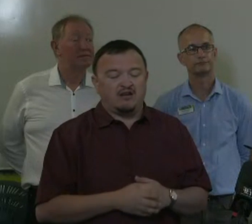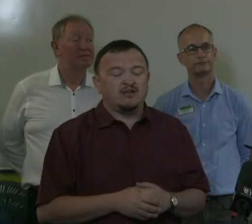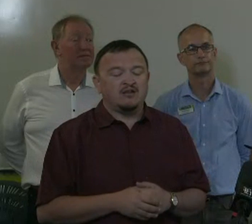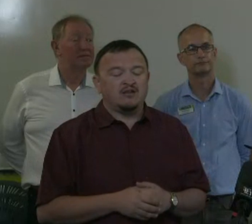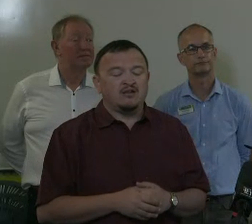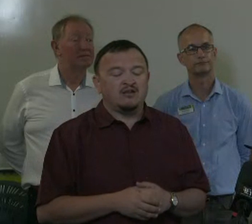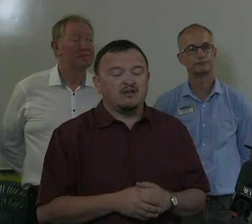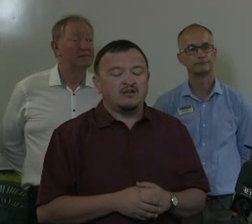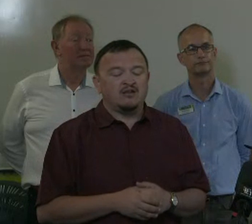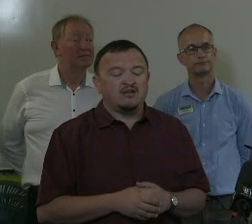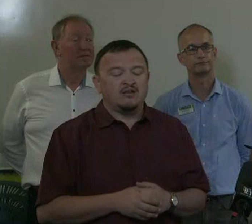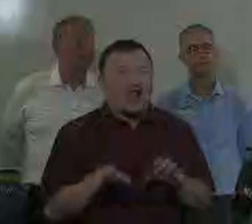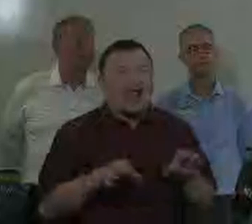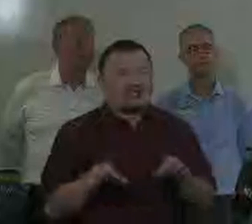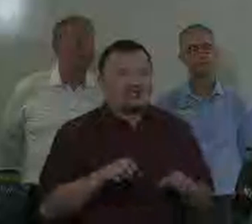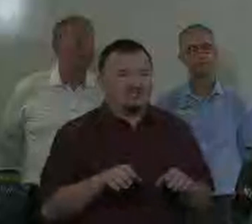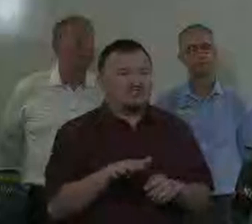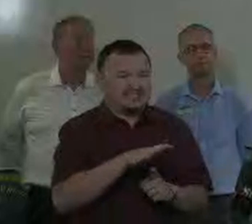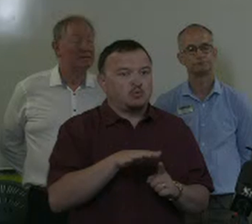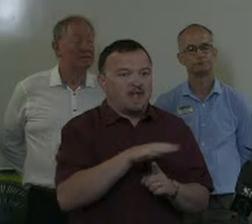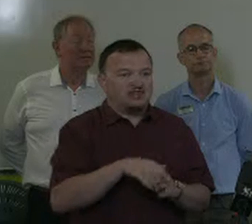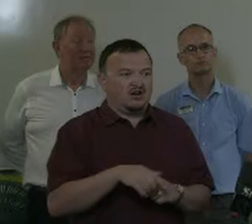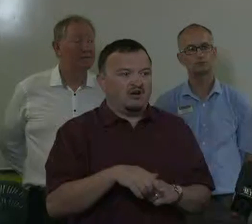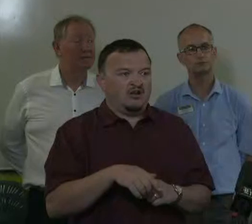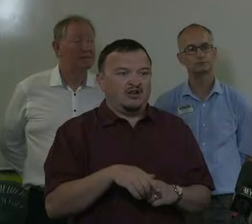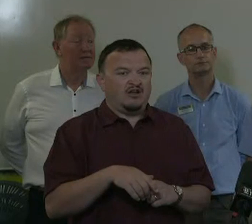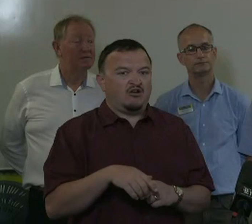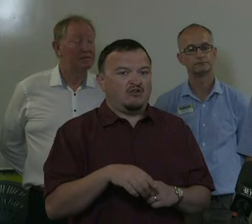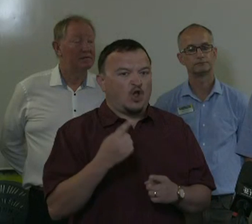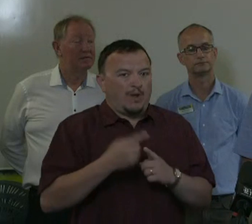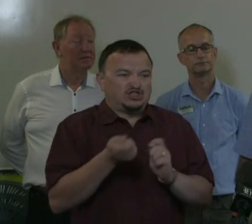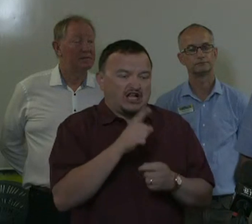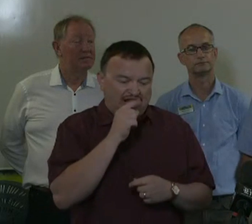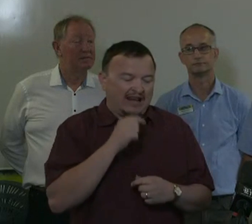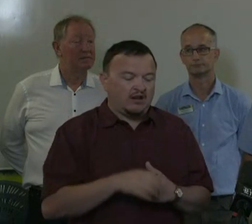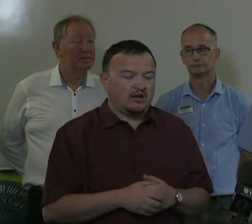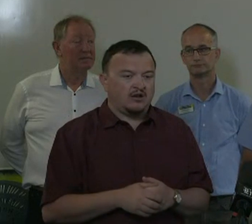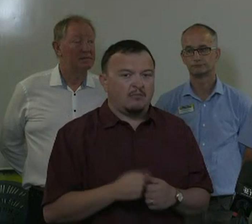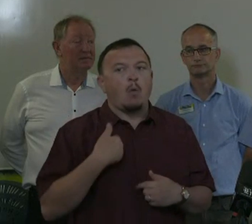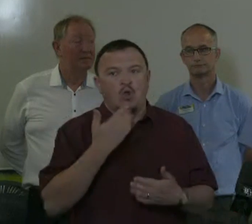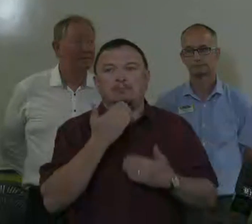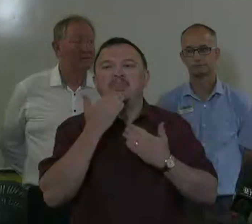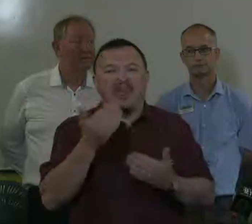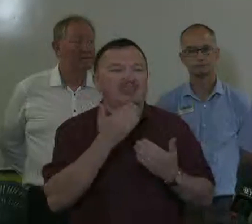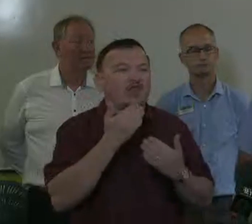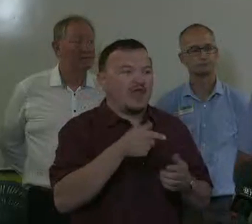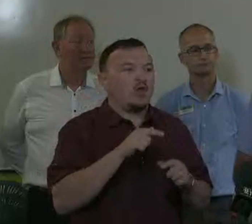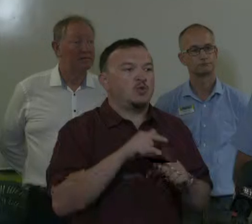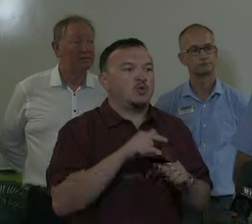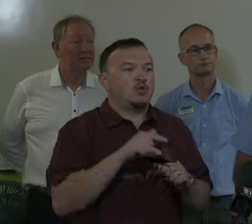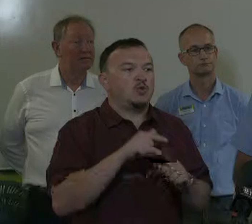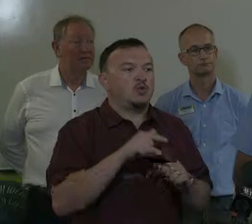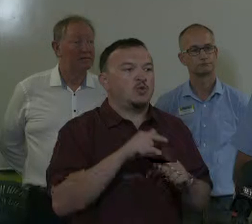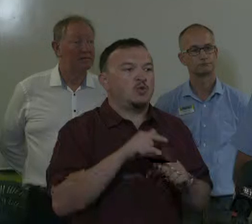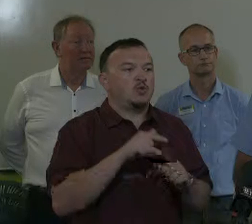a very active situation. We're still in a volatile situation. I really would like to thank everybody in the community who's been